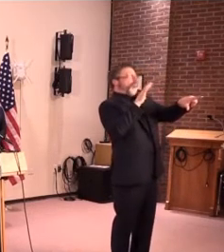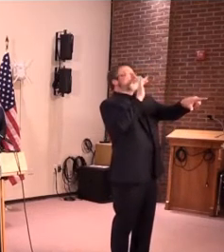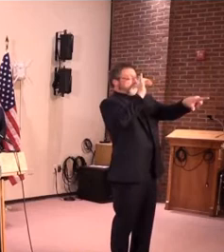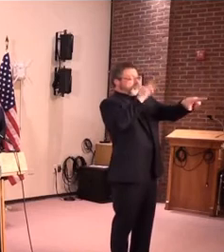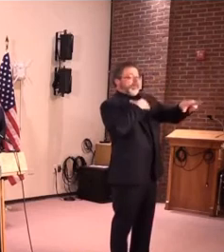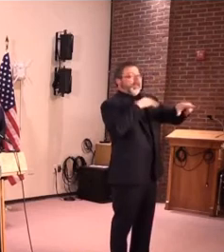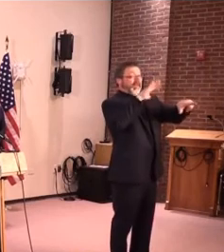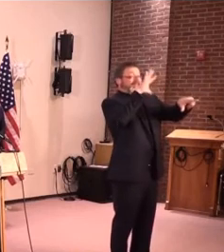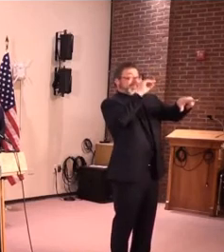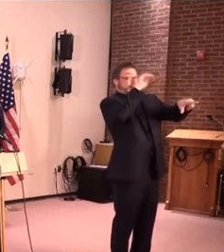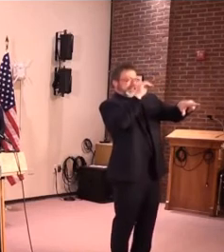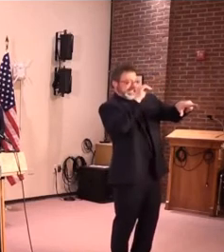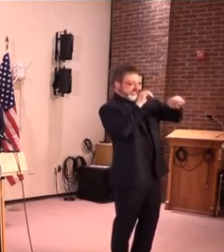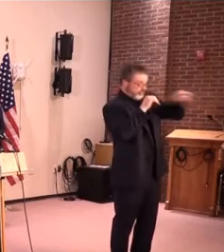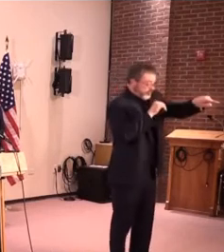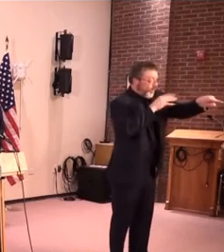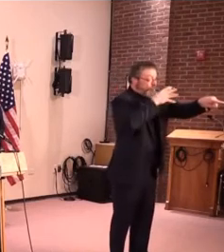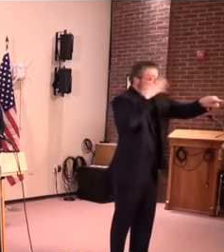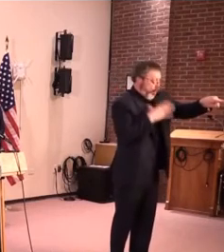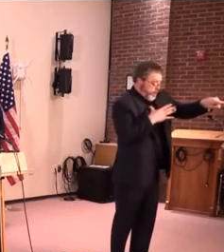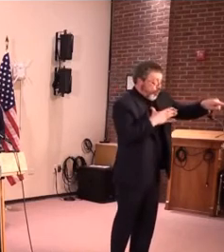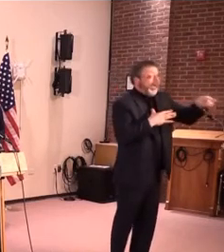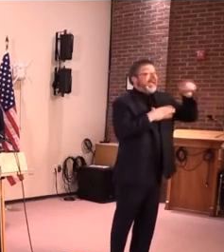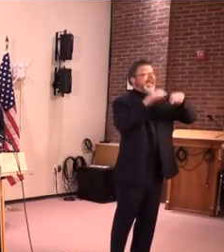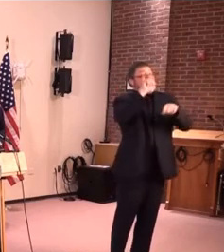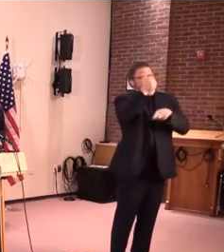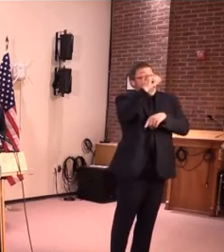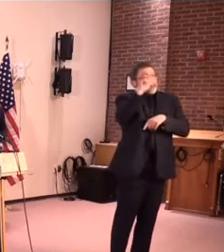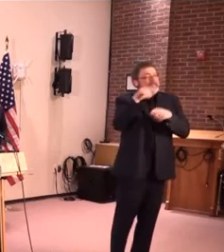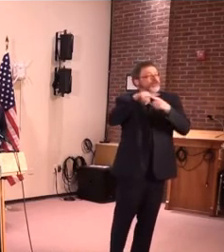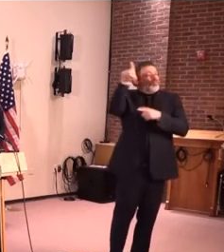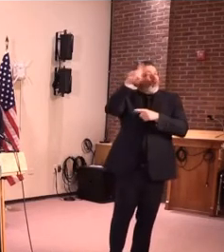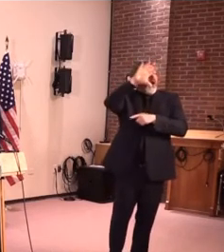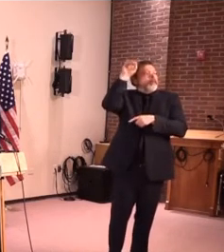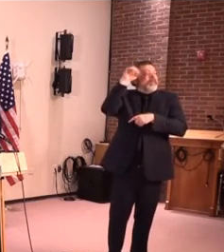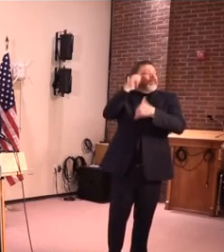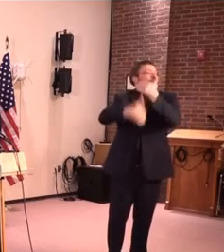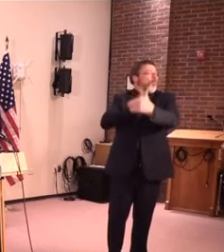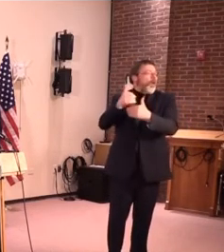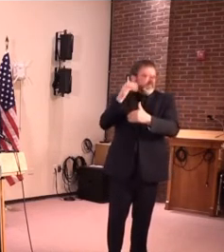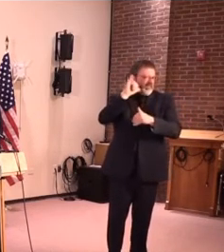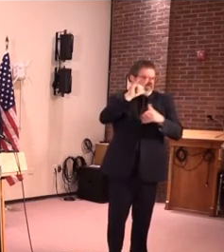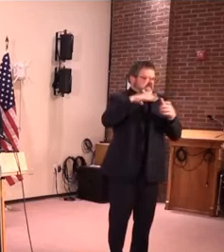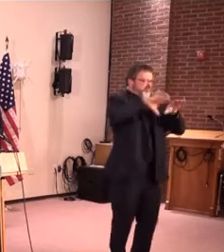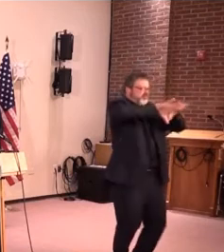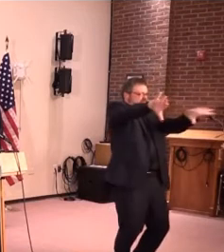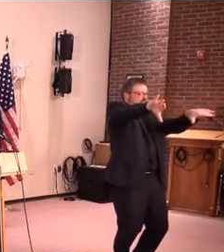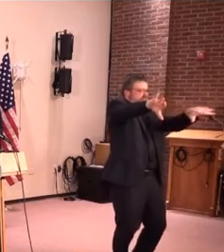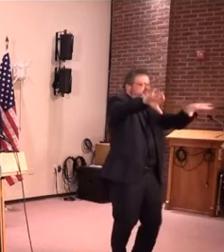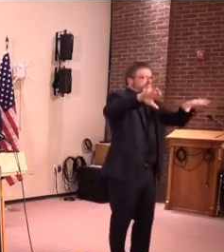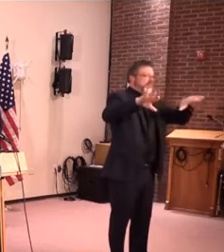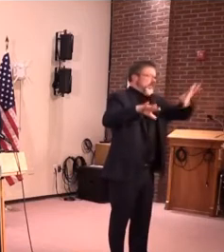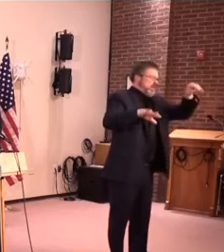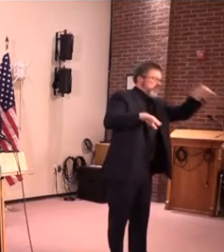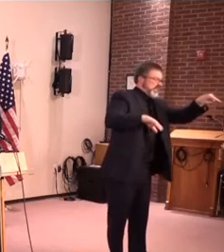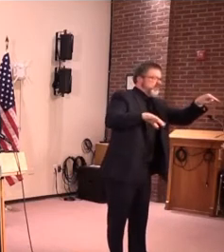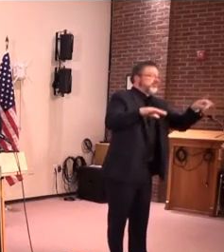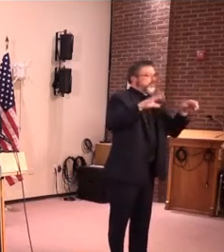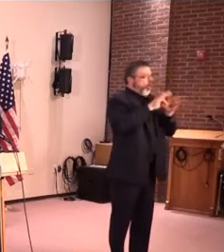including those who make cheese, butter, yogurt, ice cream, and milk, who have sustained losses under